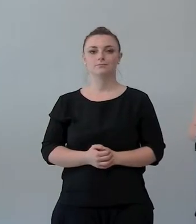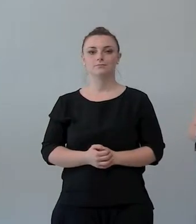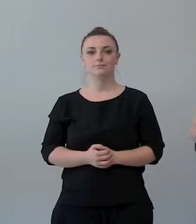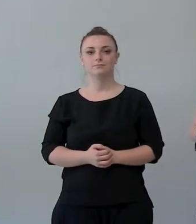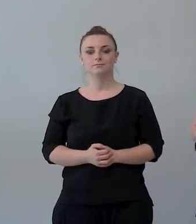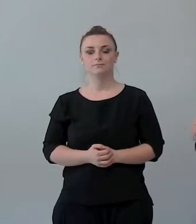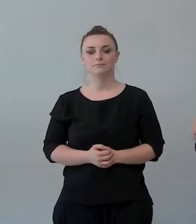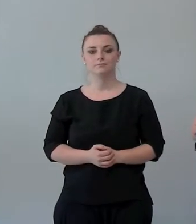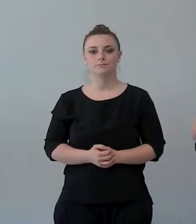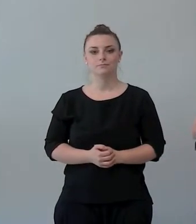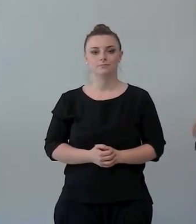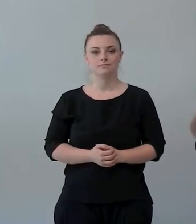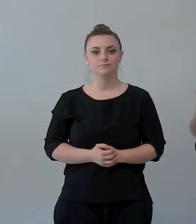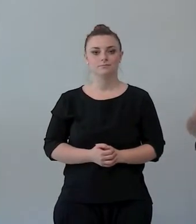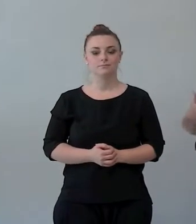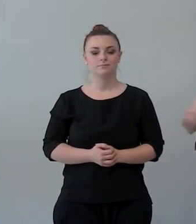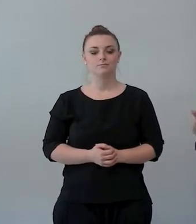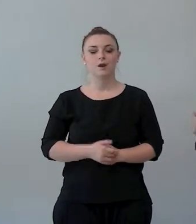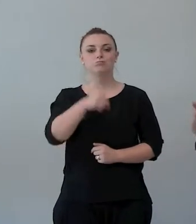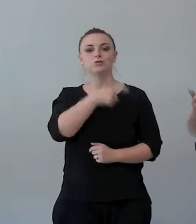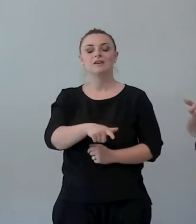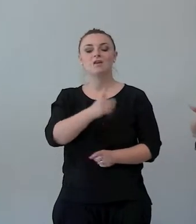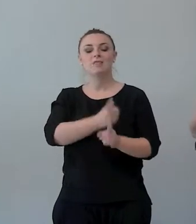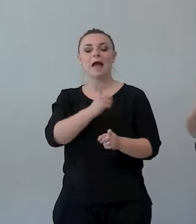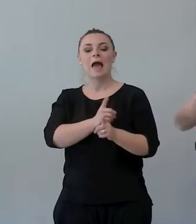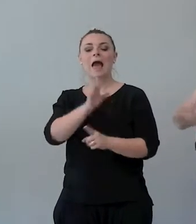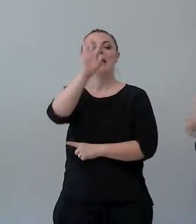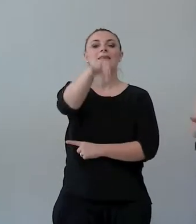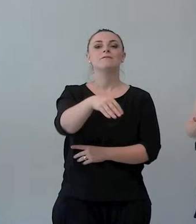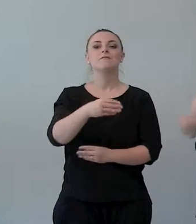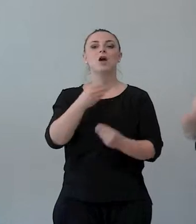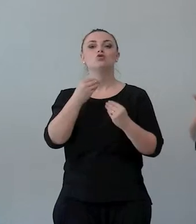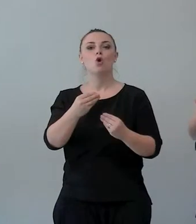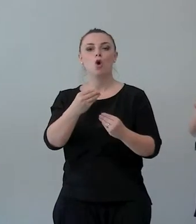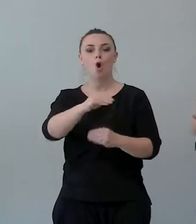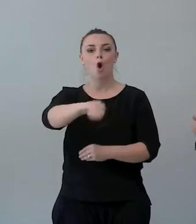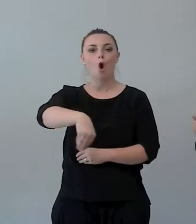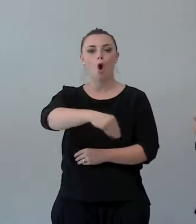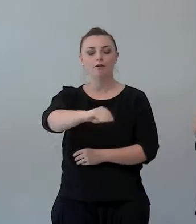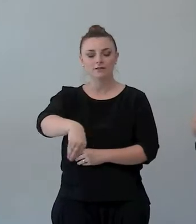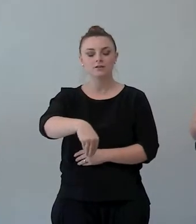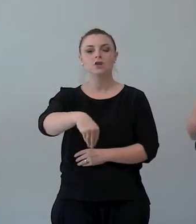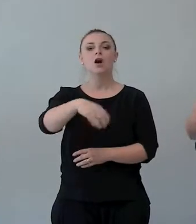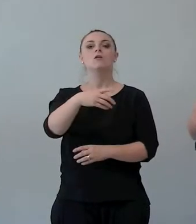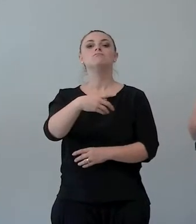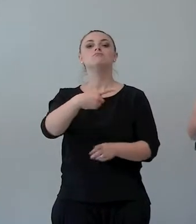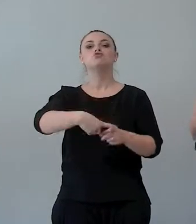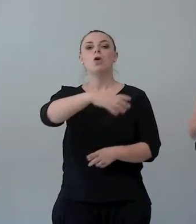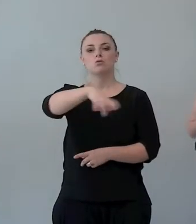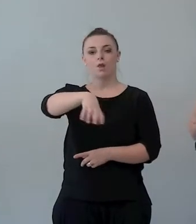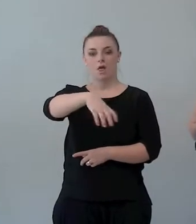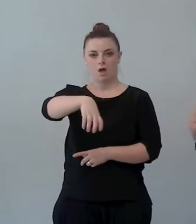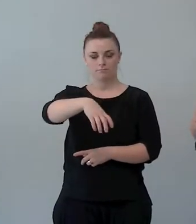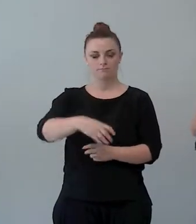while they were going up to Jerusalem. So la casa qui, la casa che il Signore costruisce, riferisce